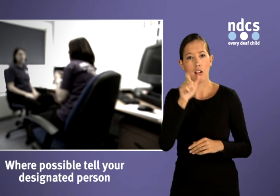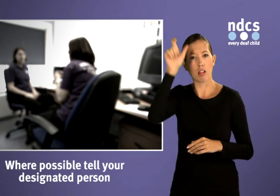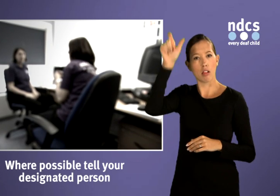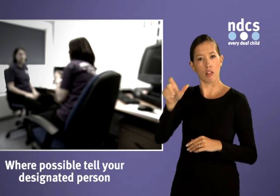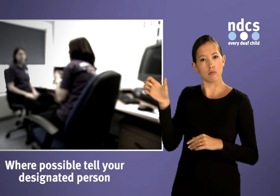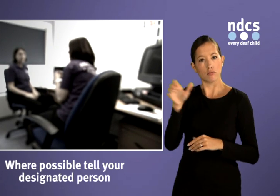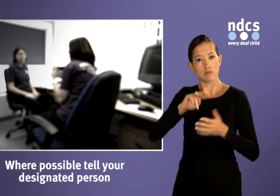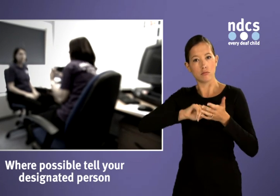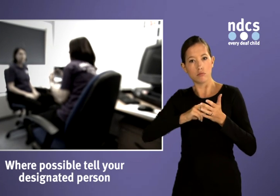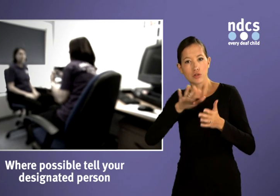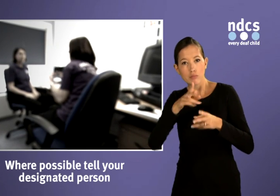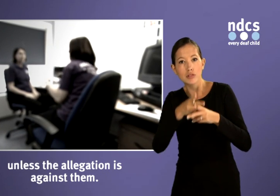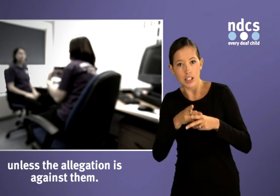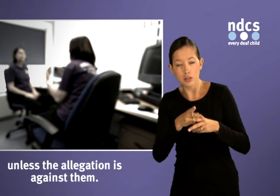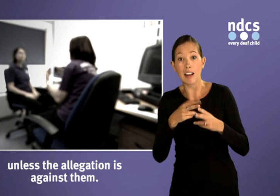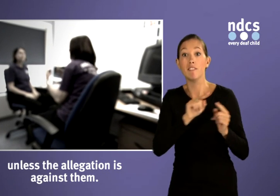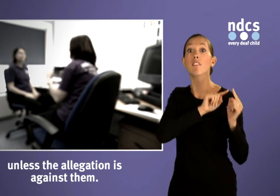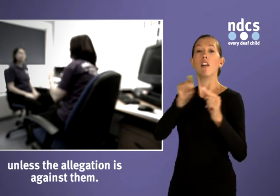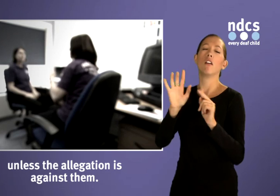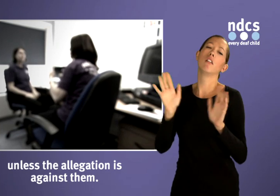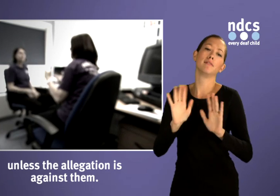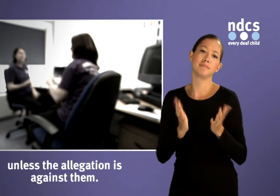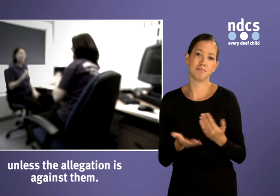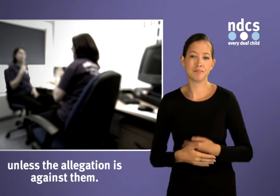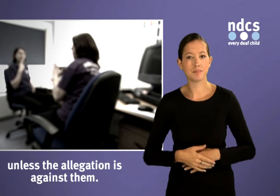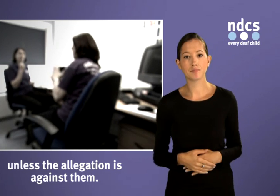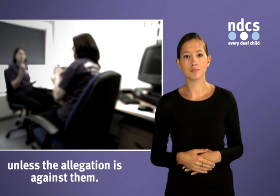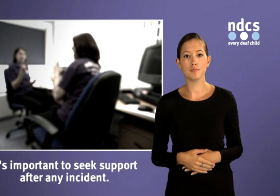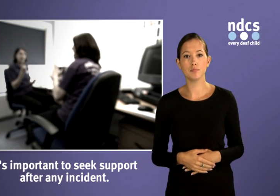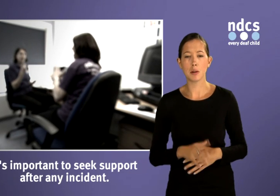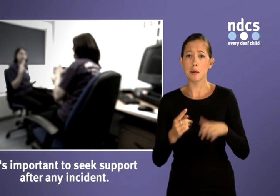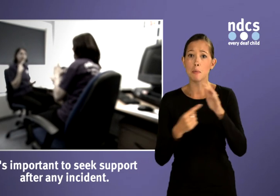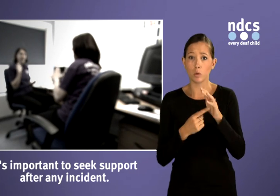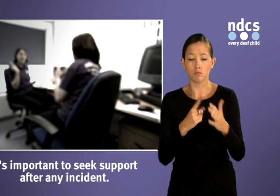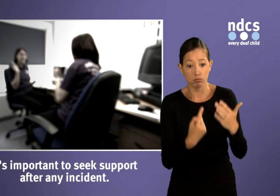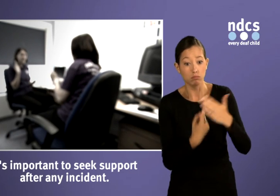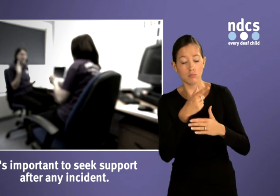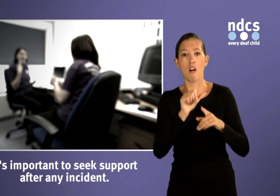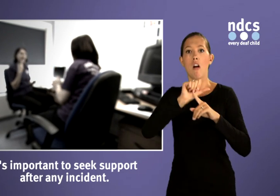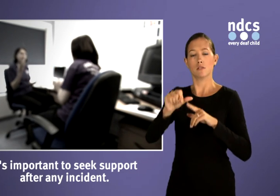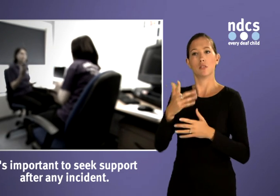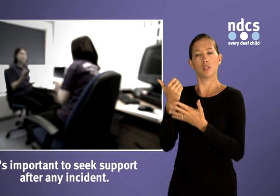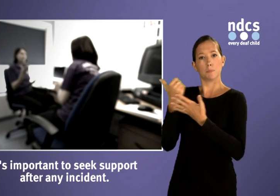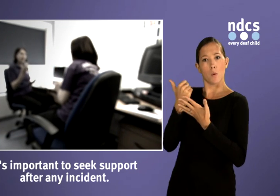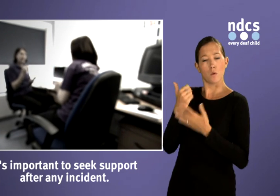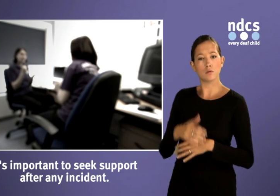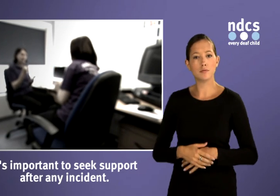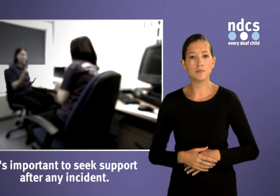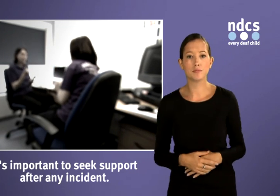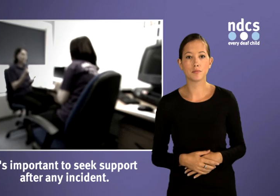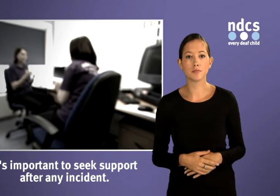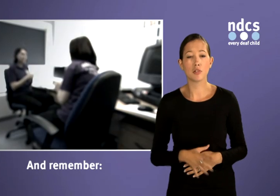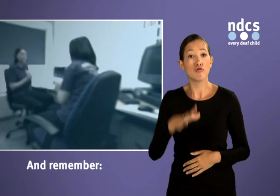your designated person, unless the allegation is against them. It's important to seek support after any